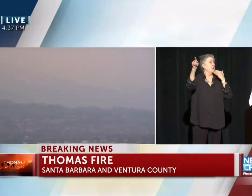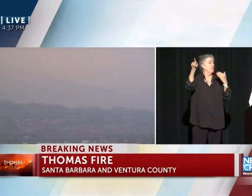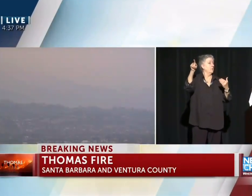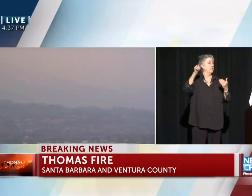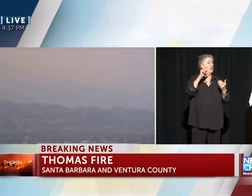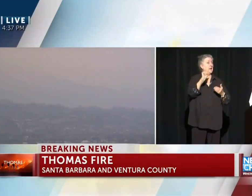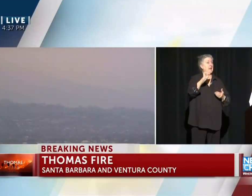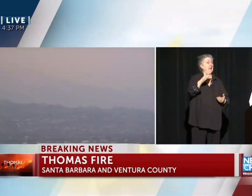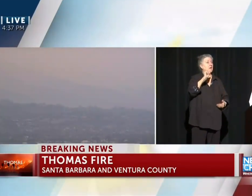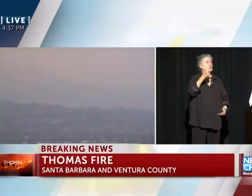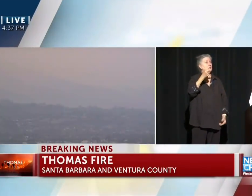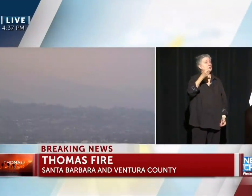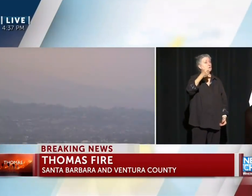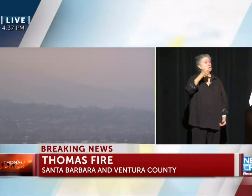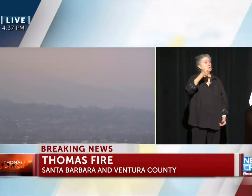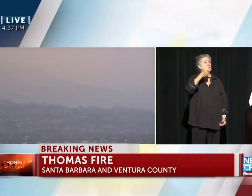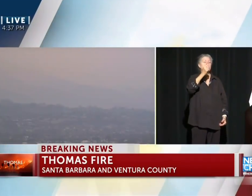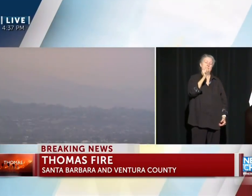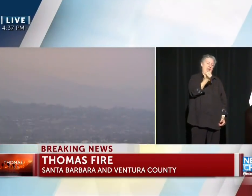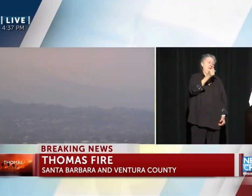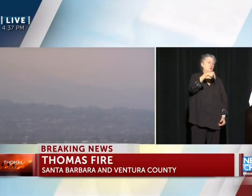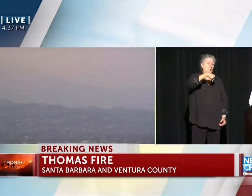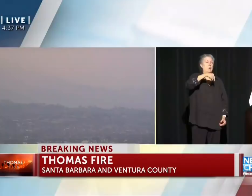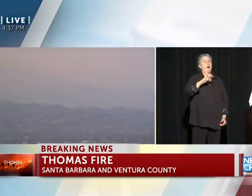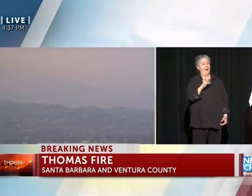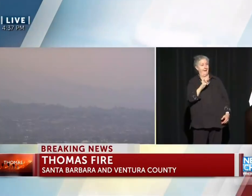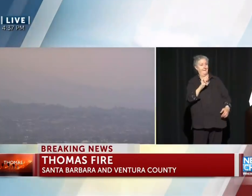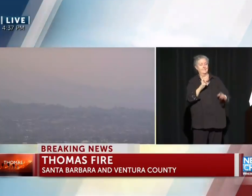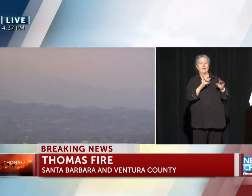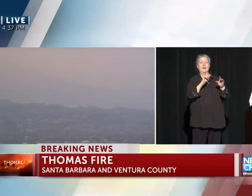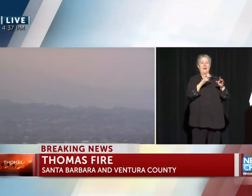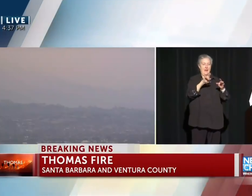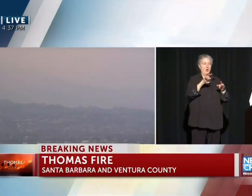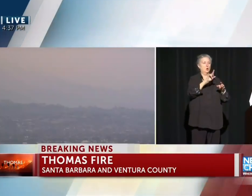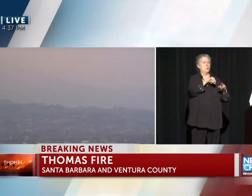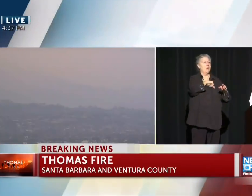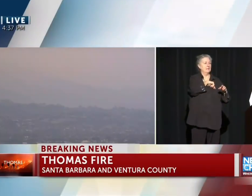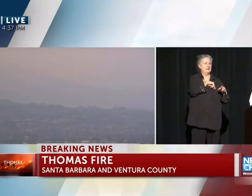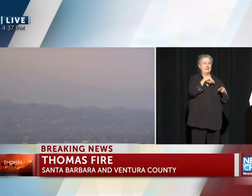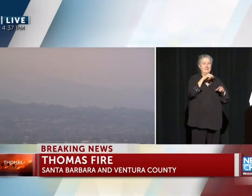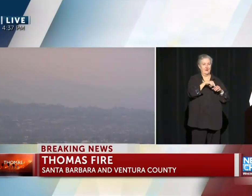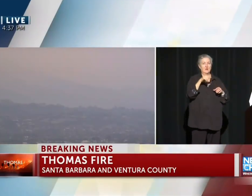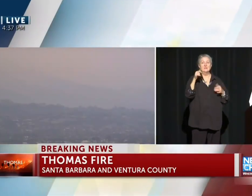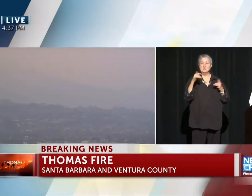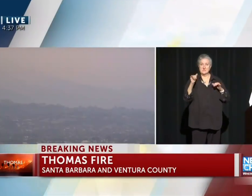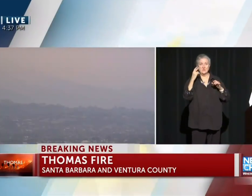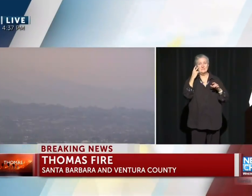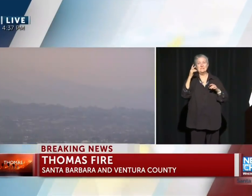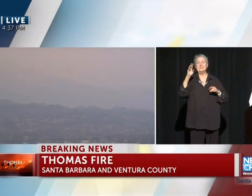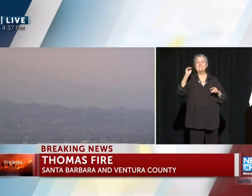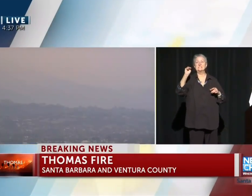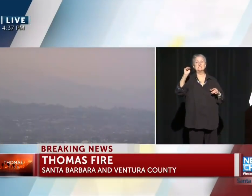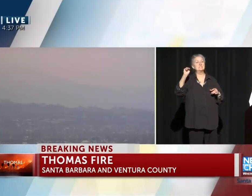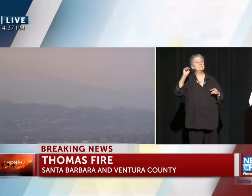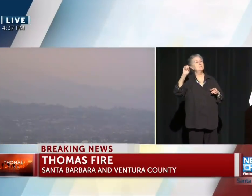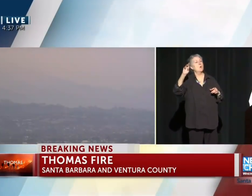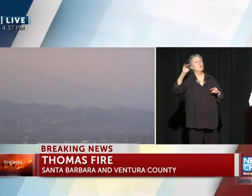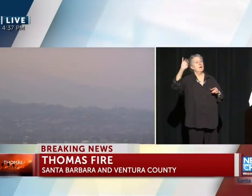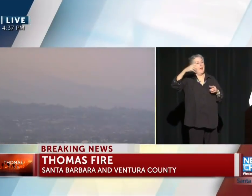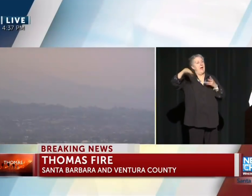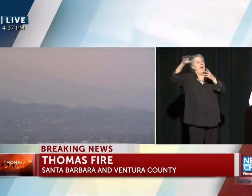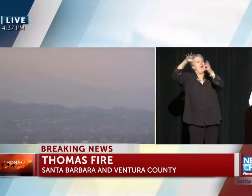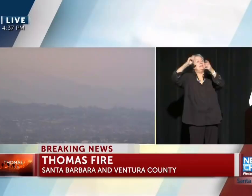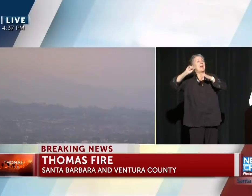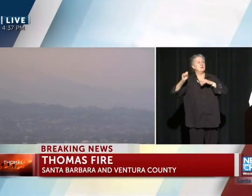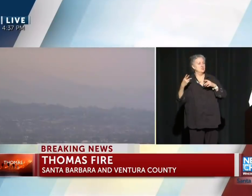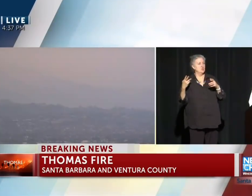good AQI, or air quality index, but you still see smoke and ash. That means that the tiny particles that